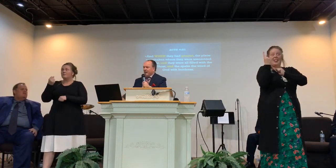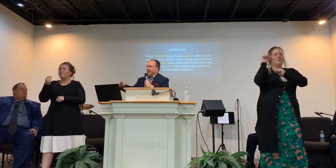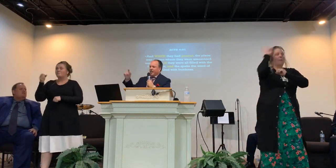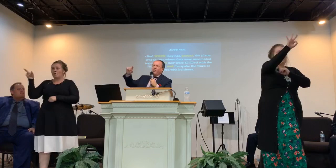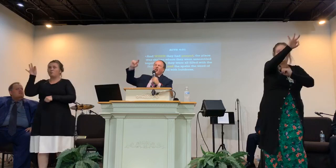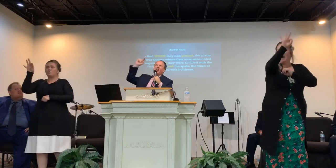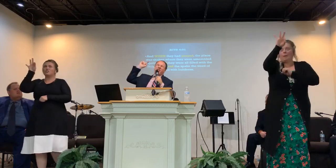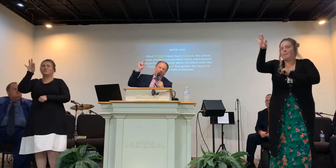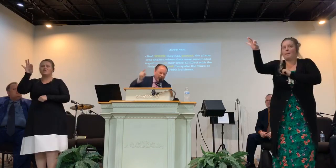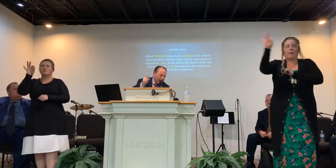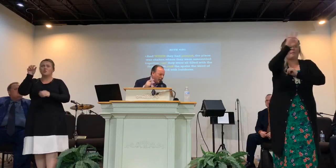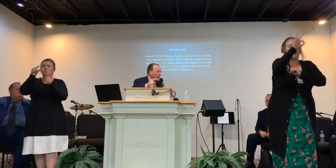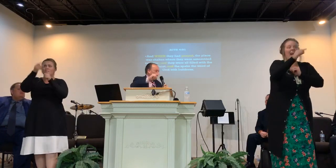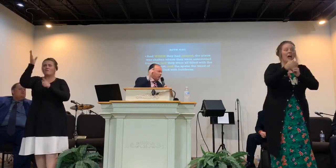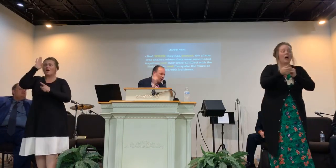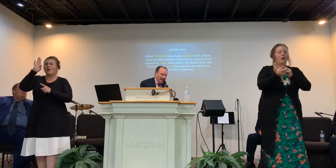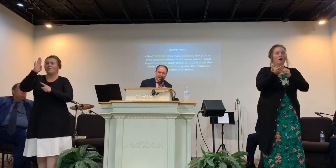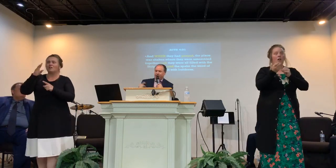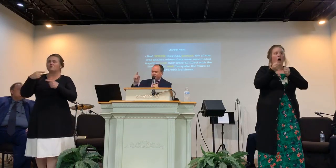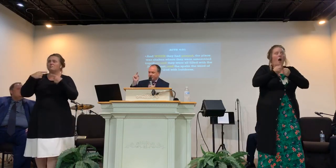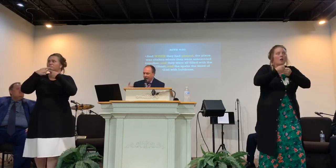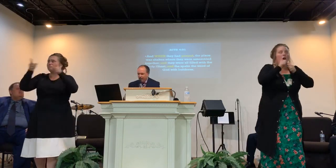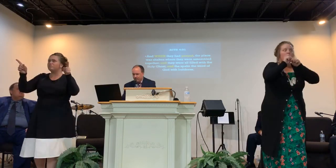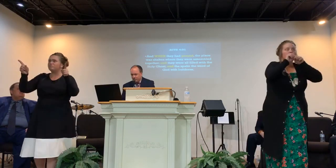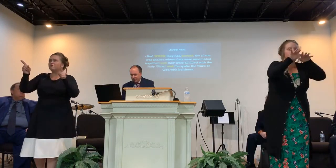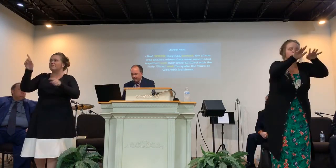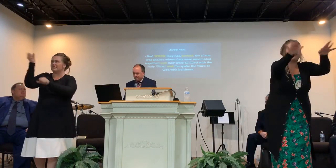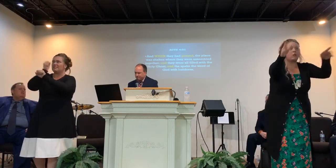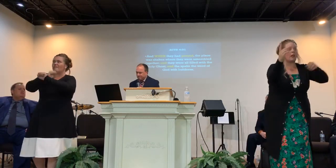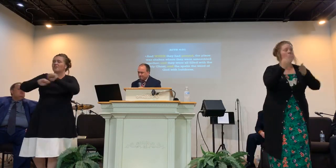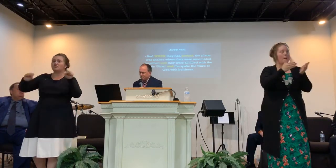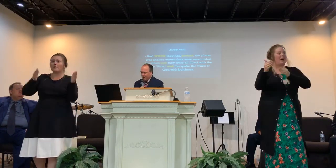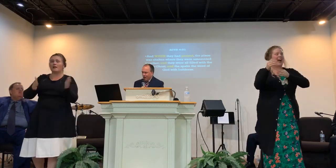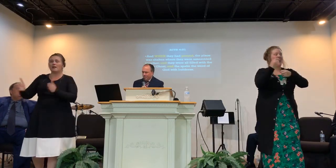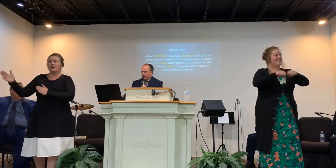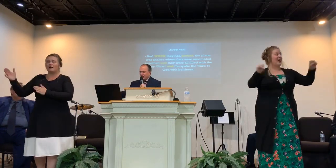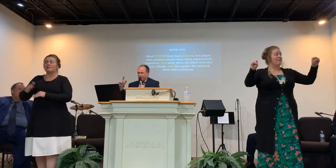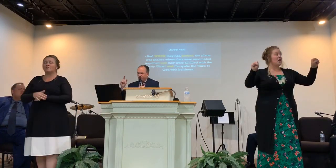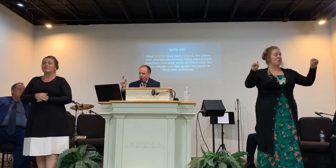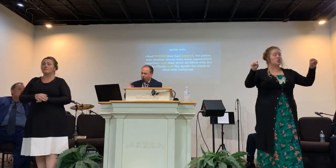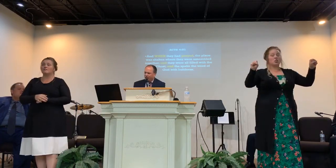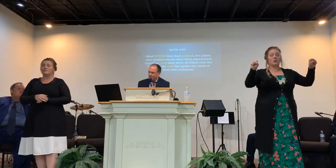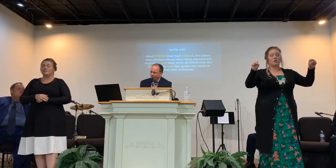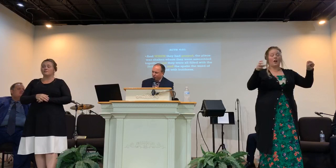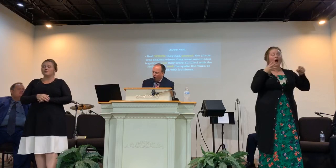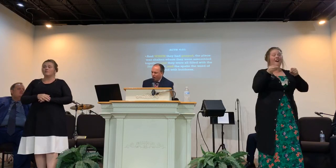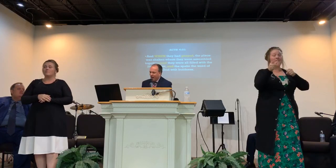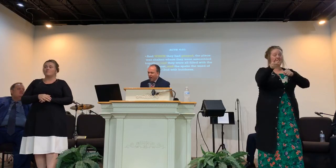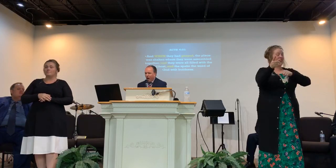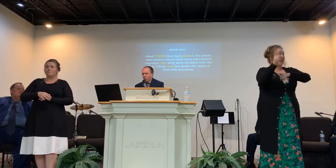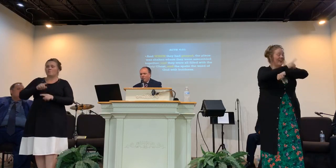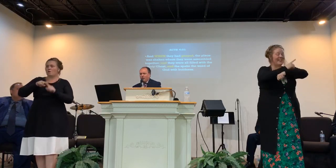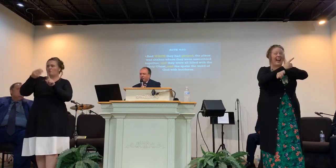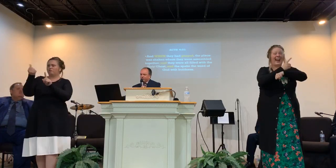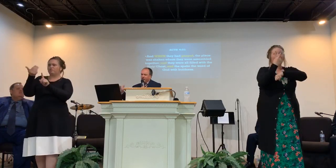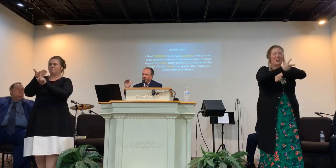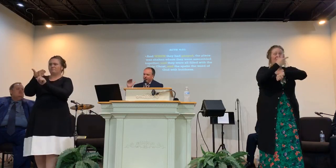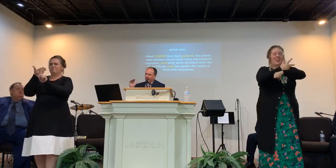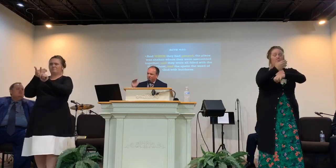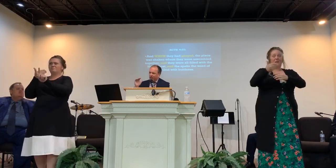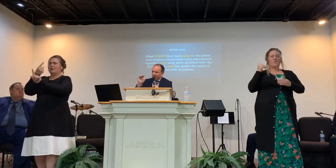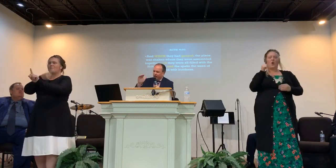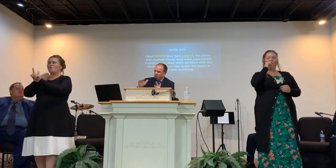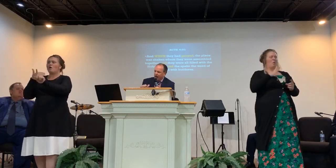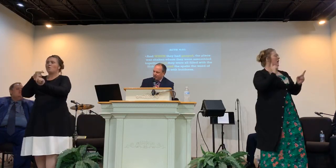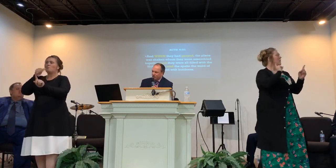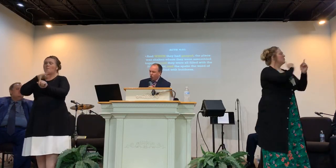God, delivering the plan of salvation. But just a few days before, a woman confronted